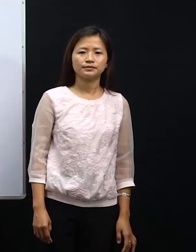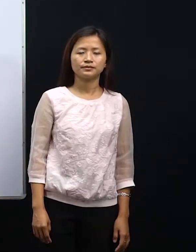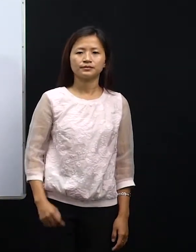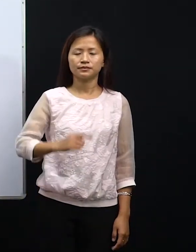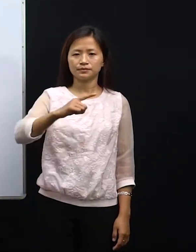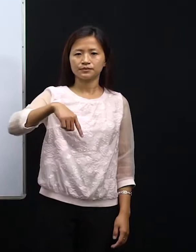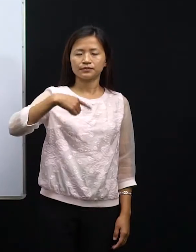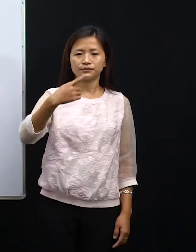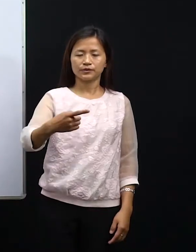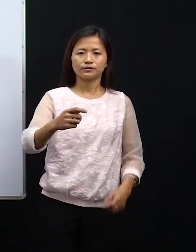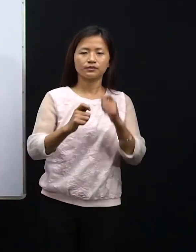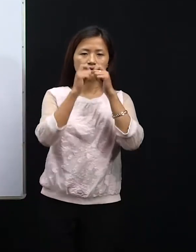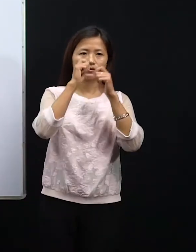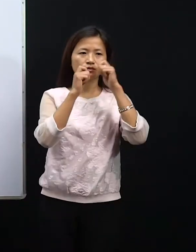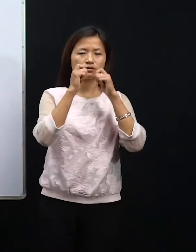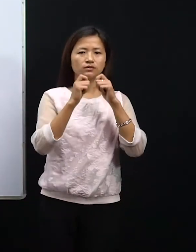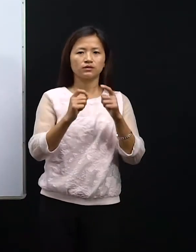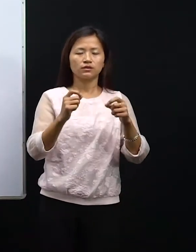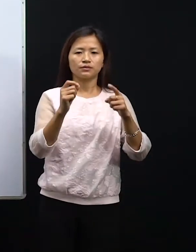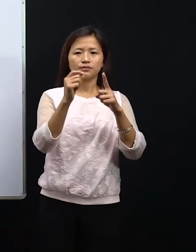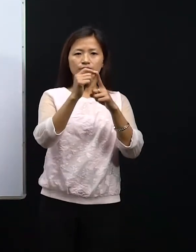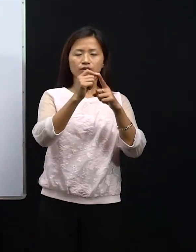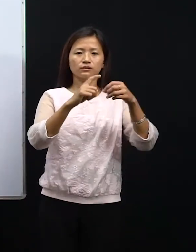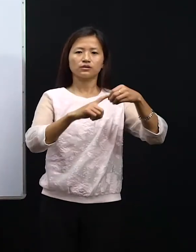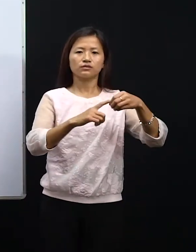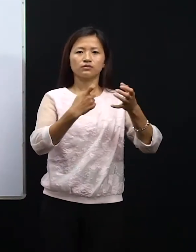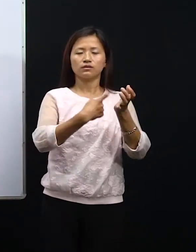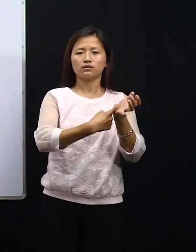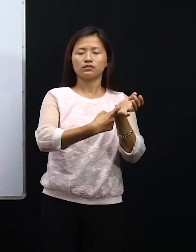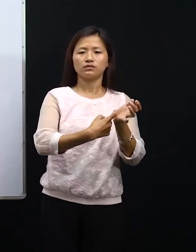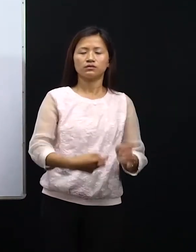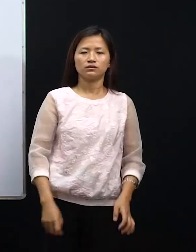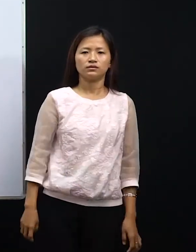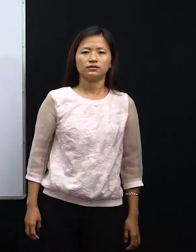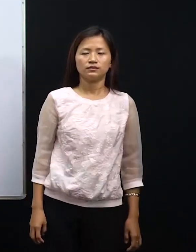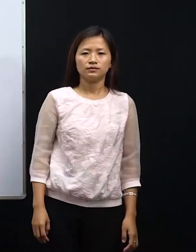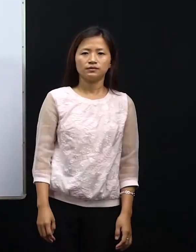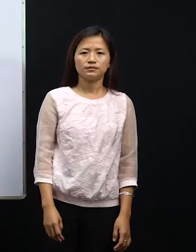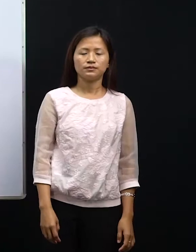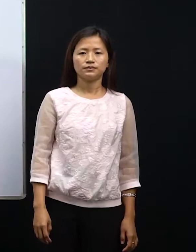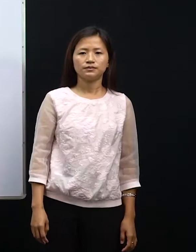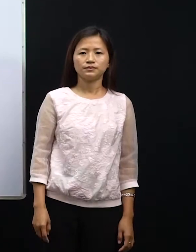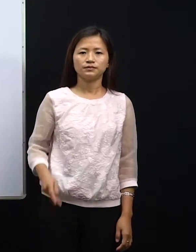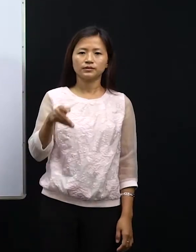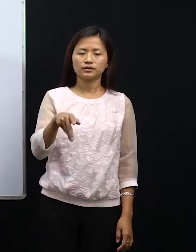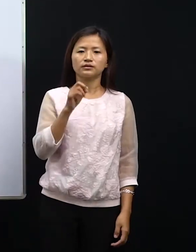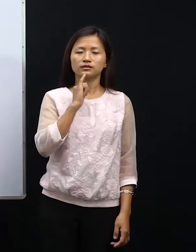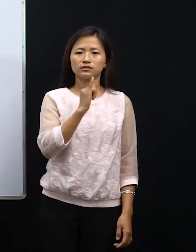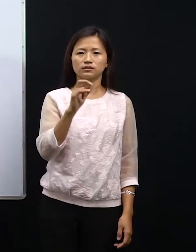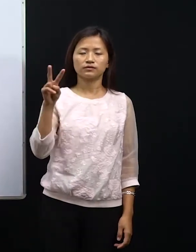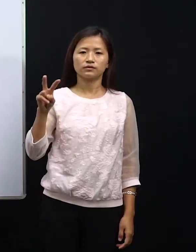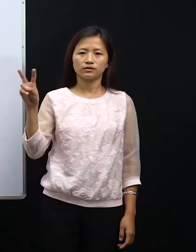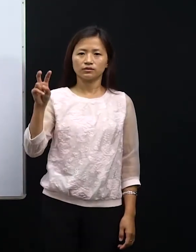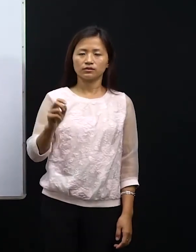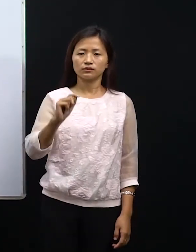The next expression is PQR. We can see three variables, but it is a